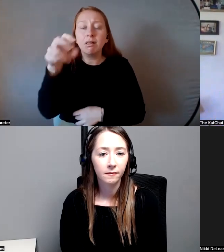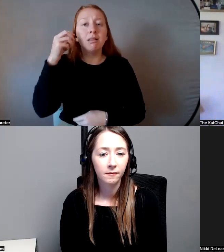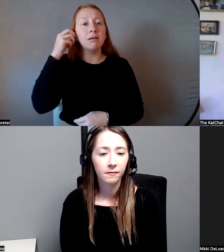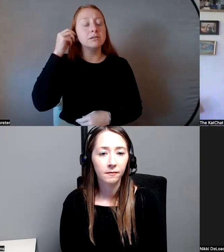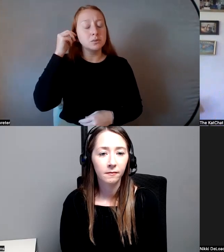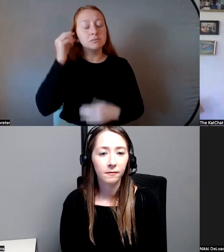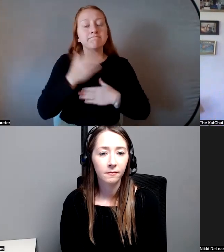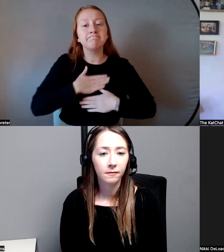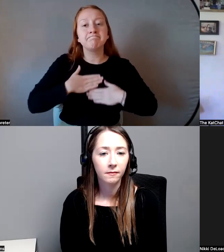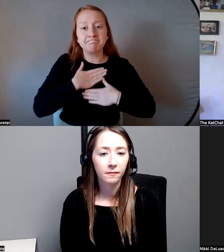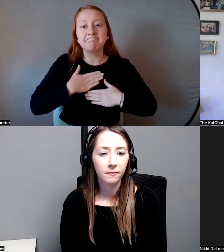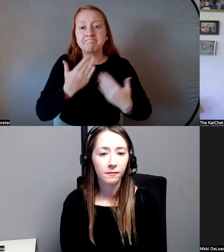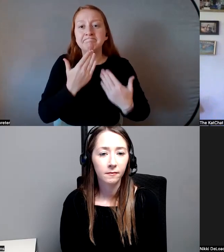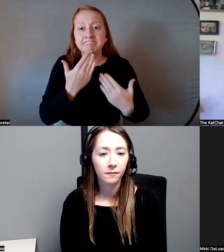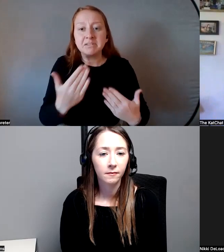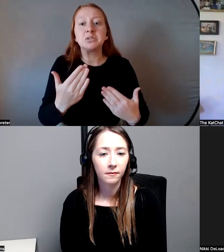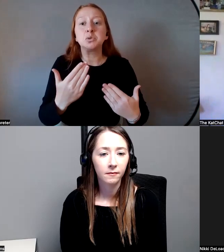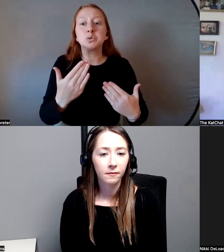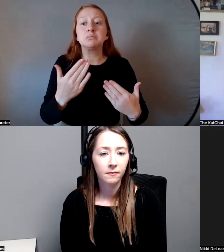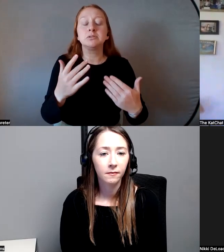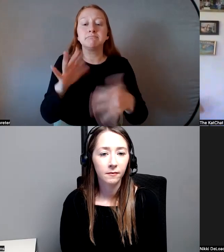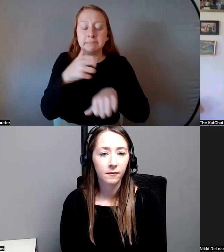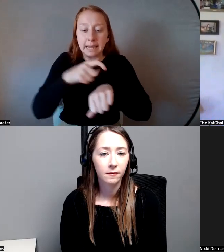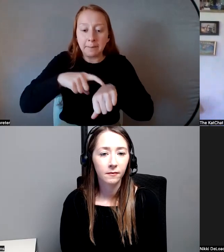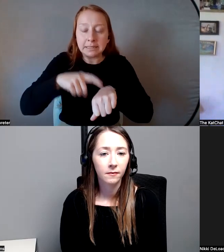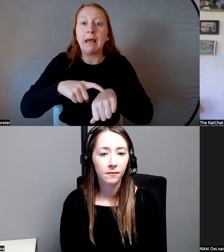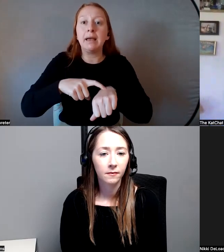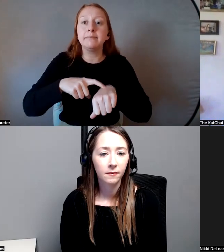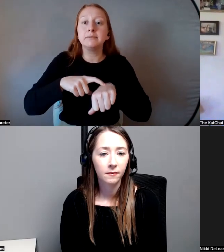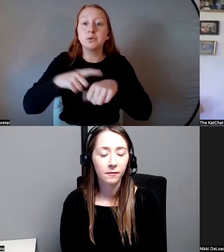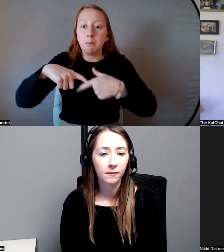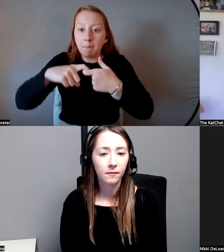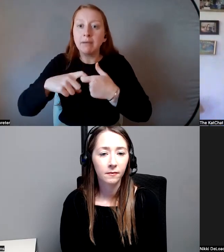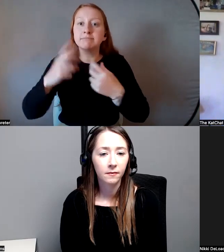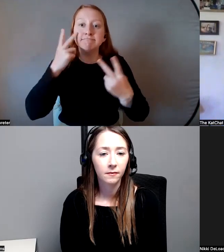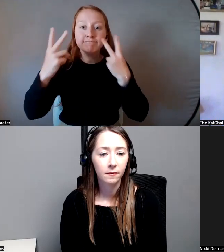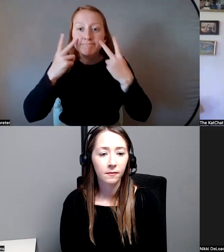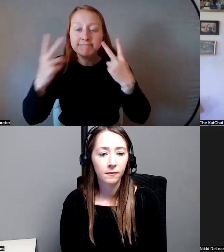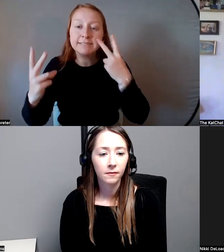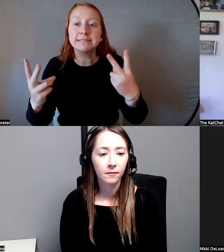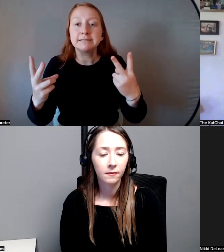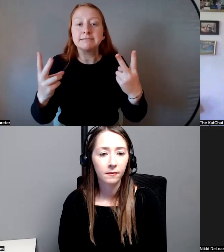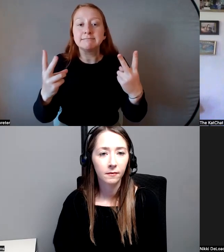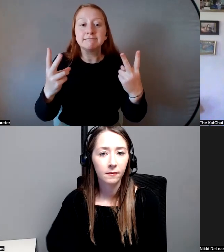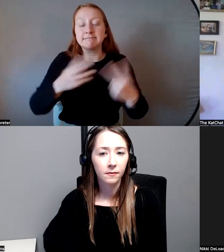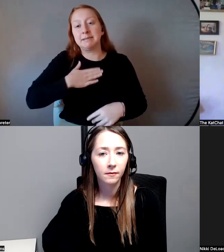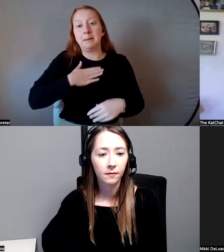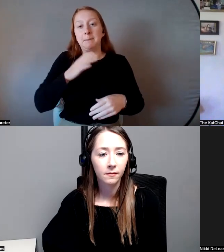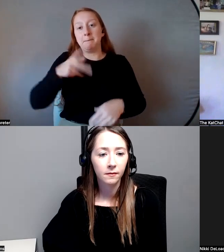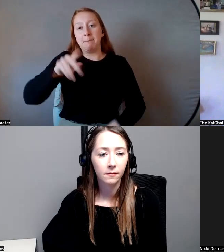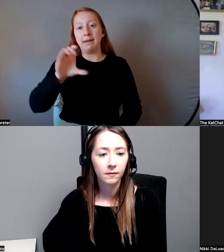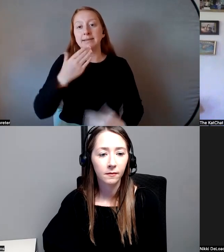really appreciate you taking your time out of your travel and vacation to be on the Cat Chat.